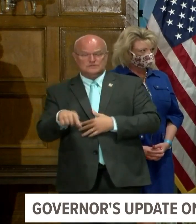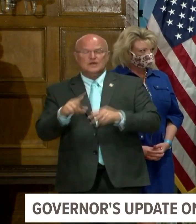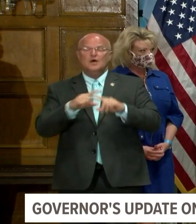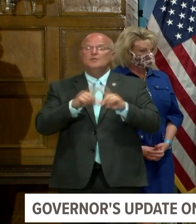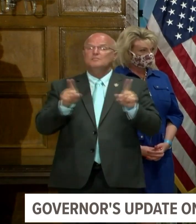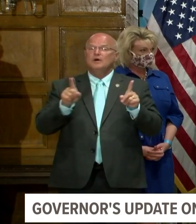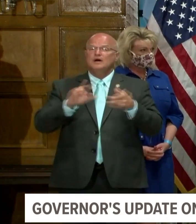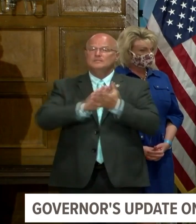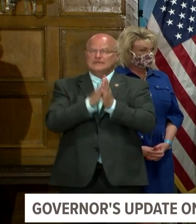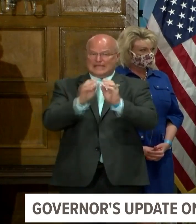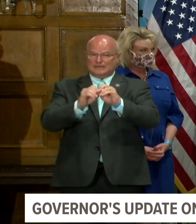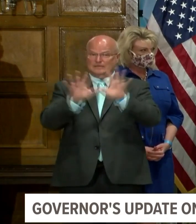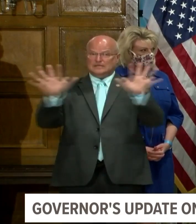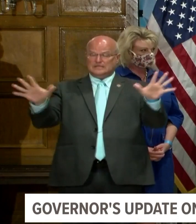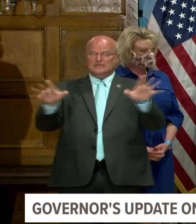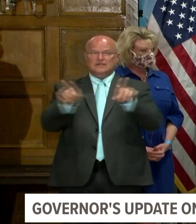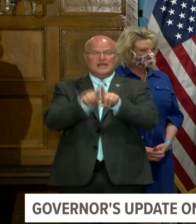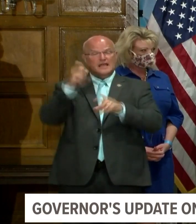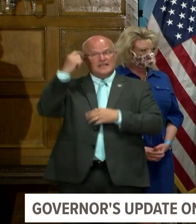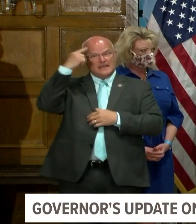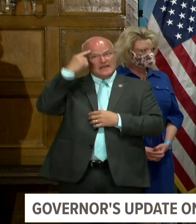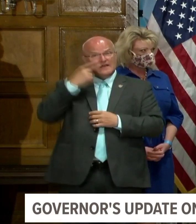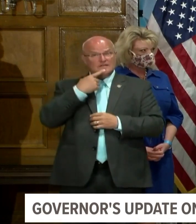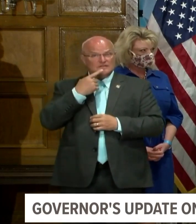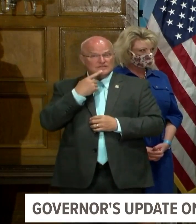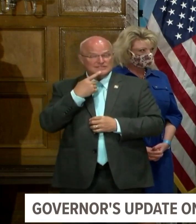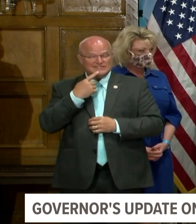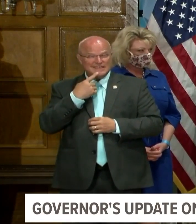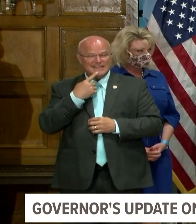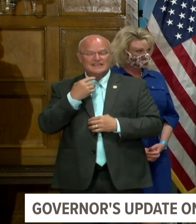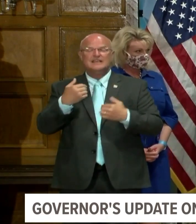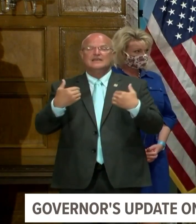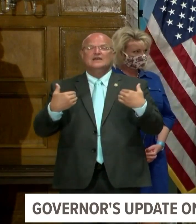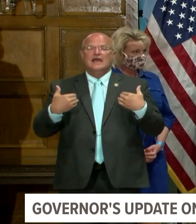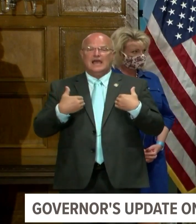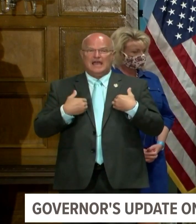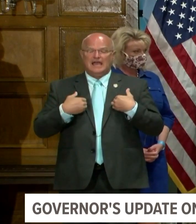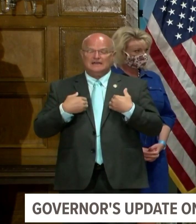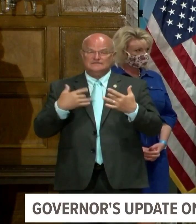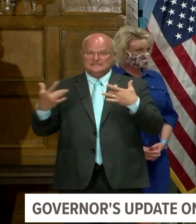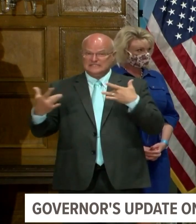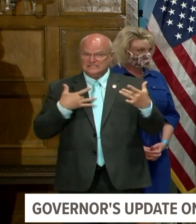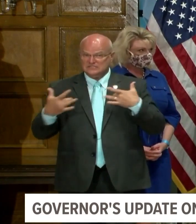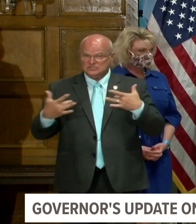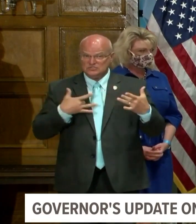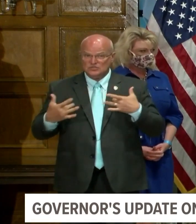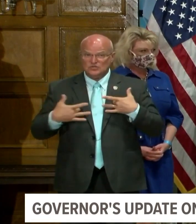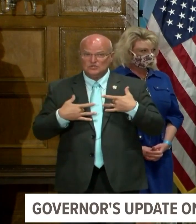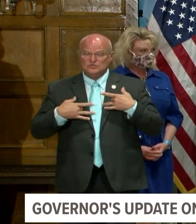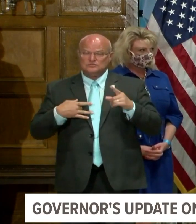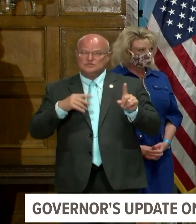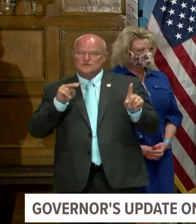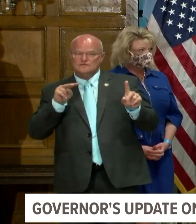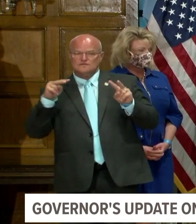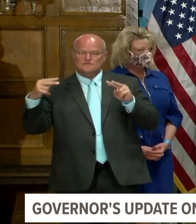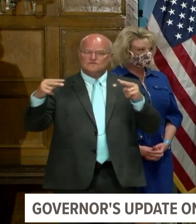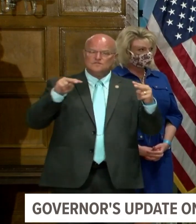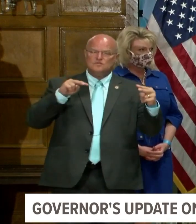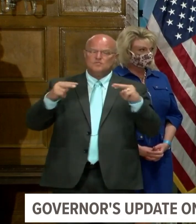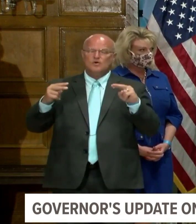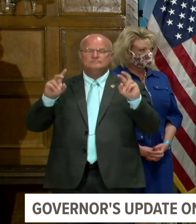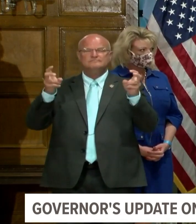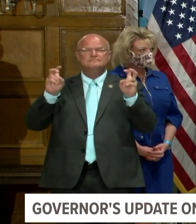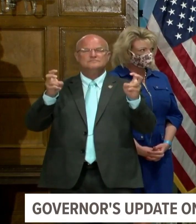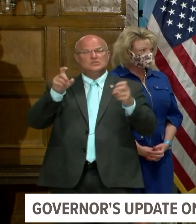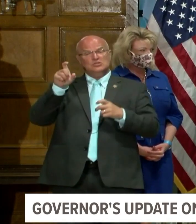But what also became clear, as the governor alluded to, was that there were various concerns, various viewpoints raised with regard